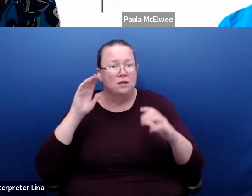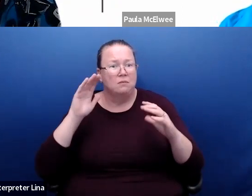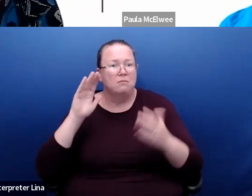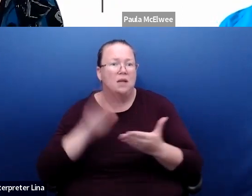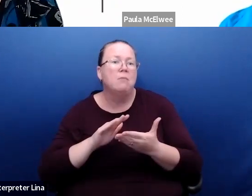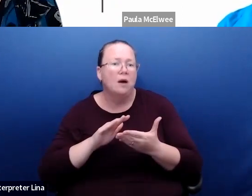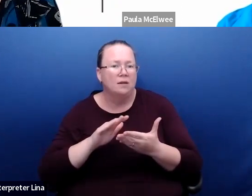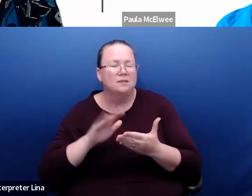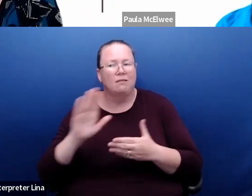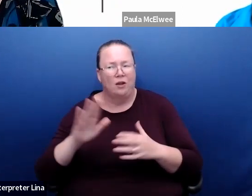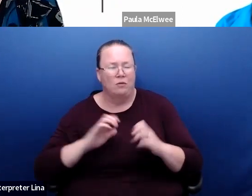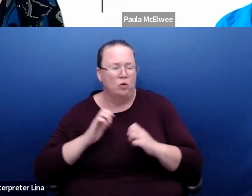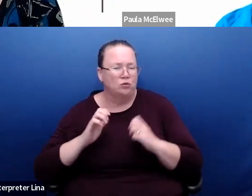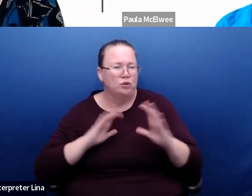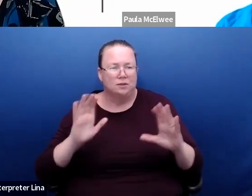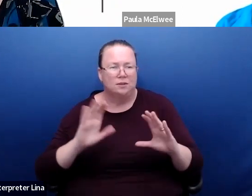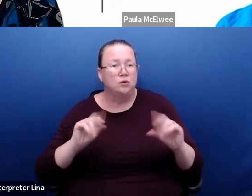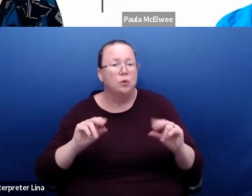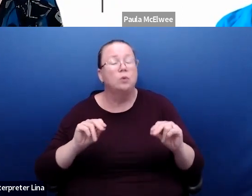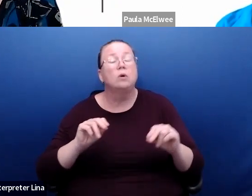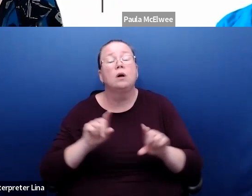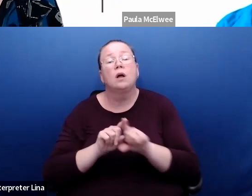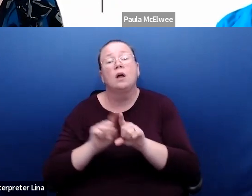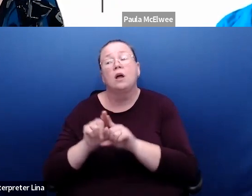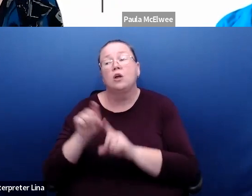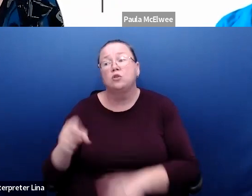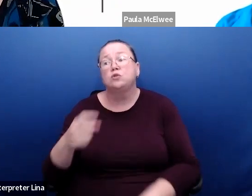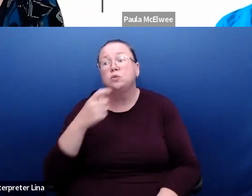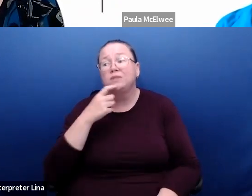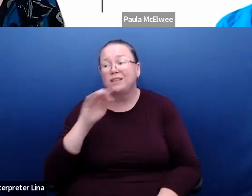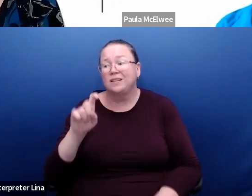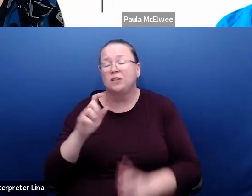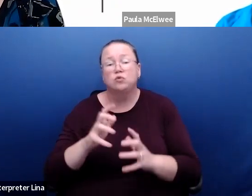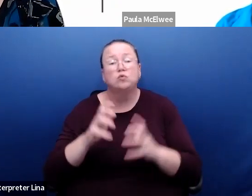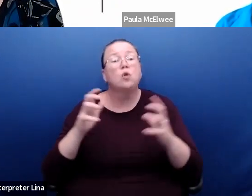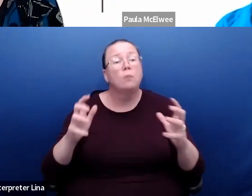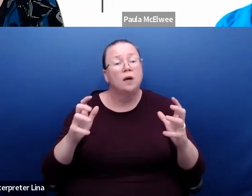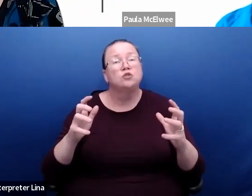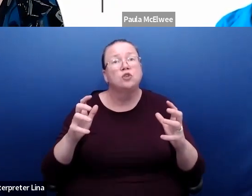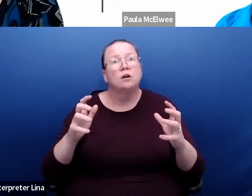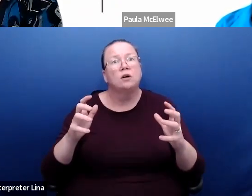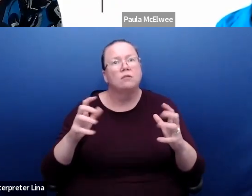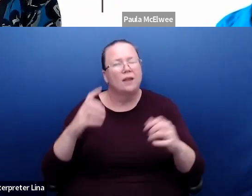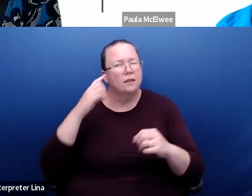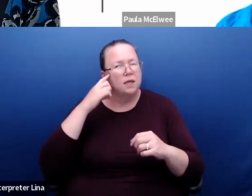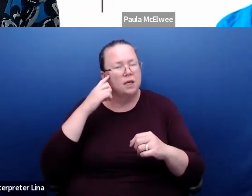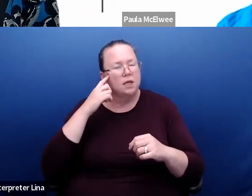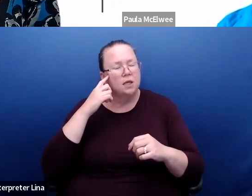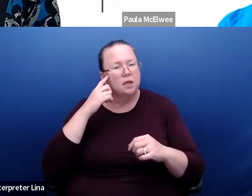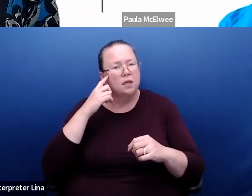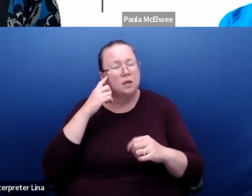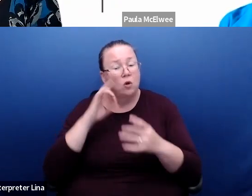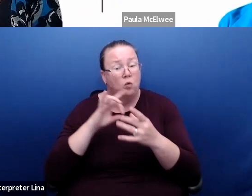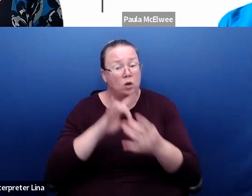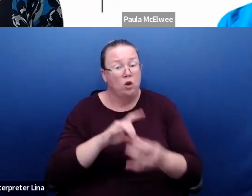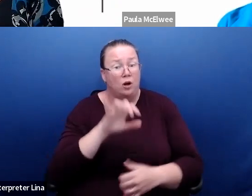here. Yeah. Yes. And as you said, Alex, so much of the thinking regarding